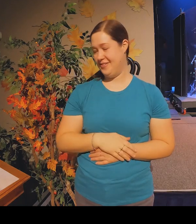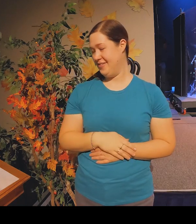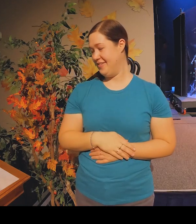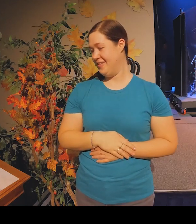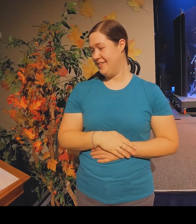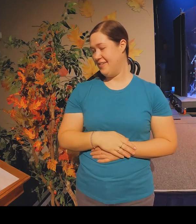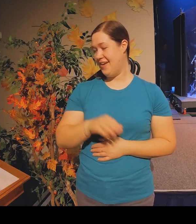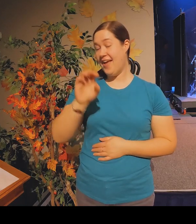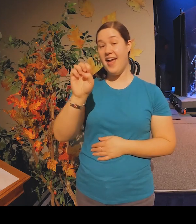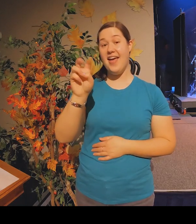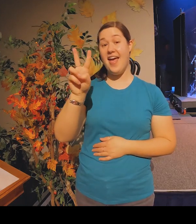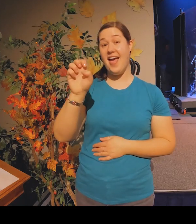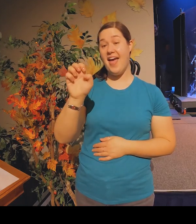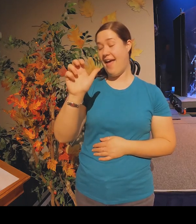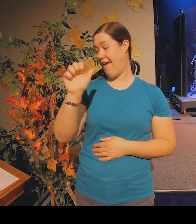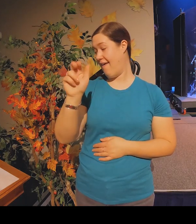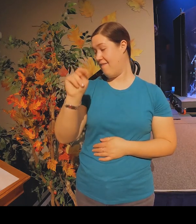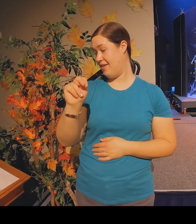Evan Michelle.